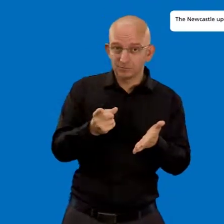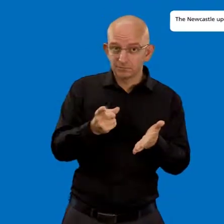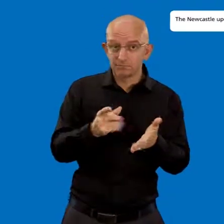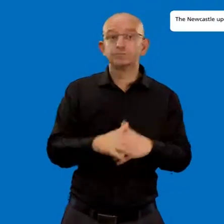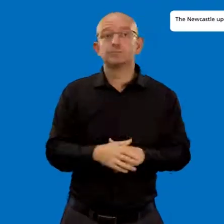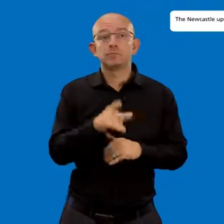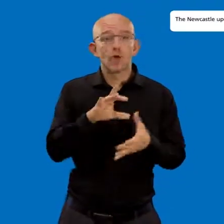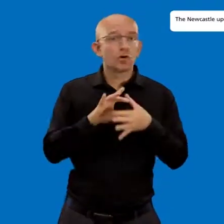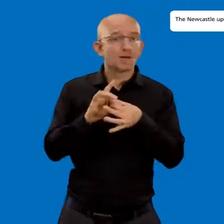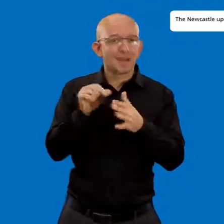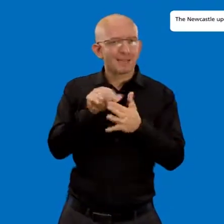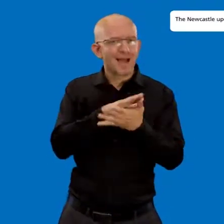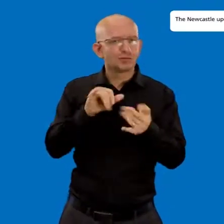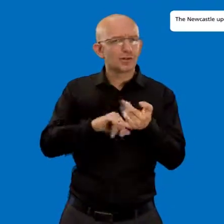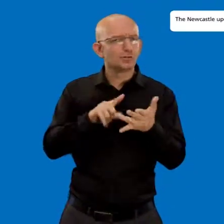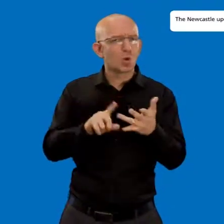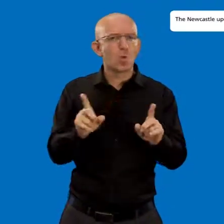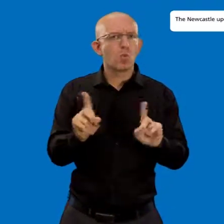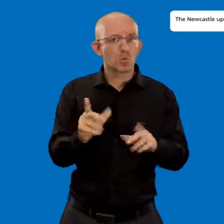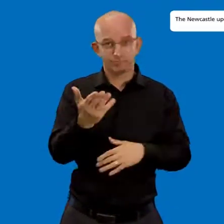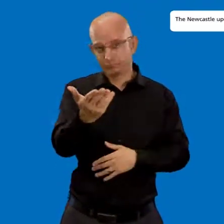Contact details are as follows.